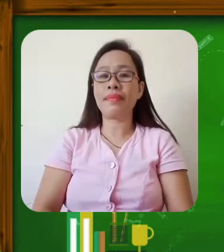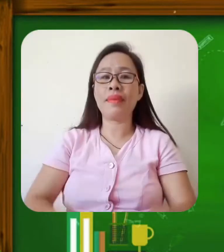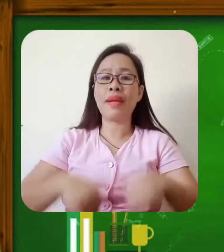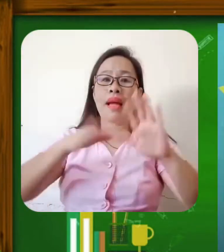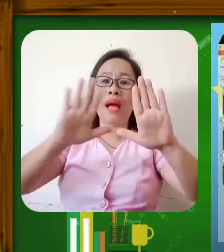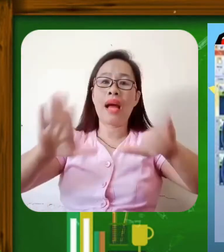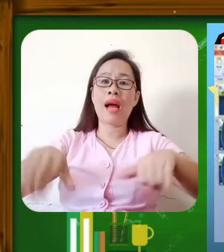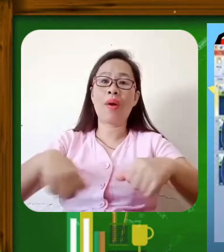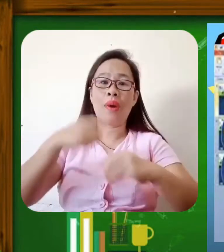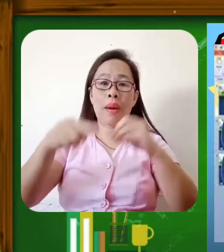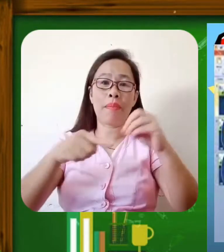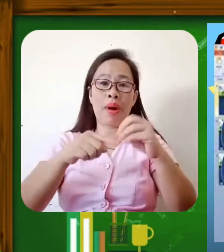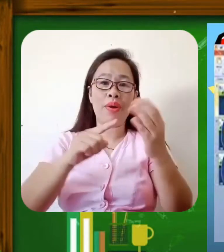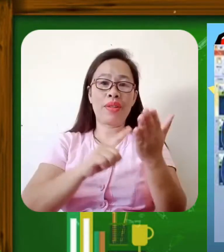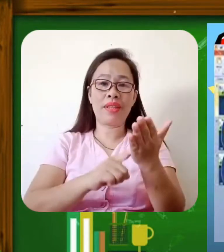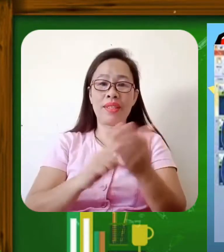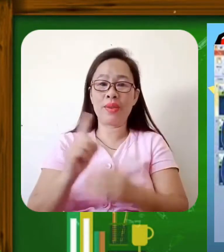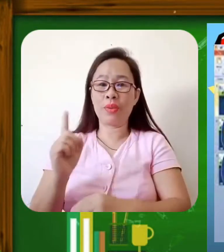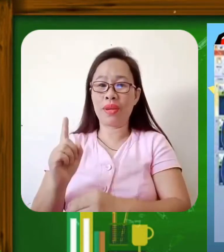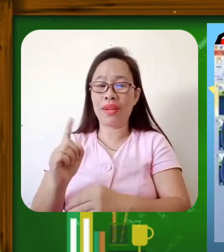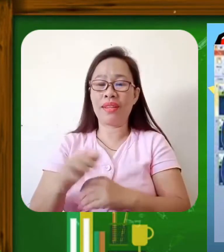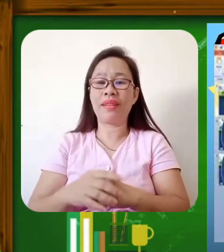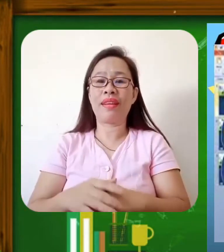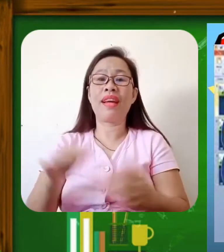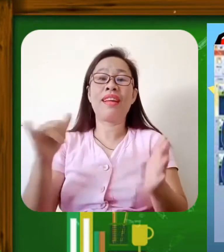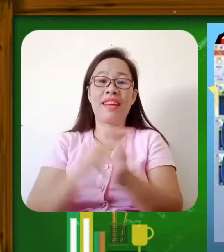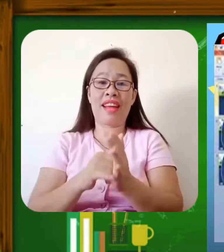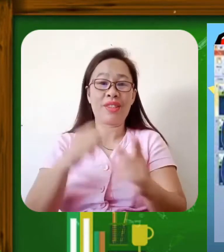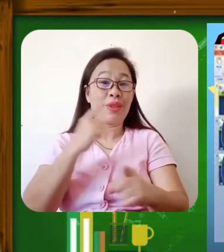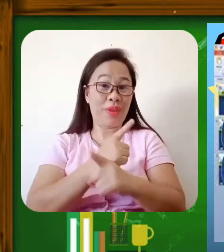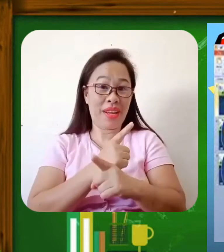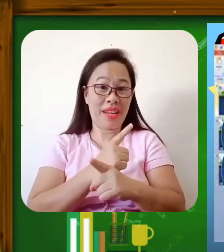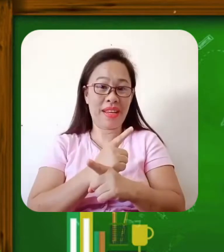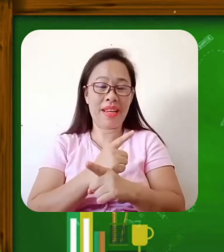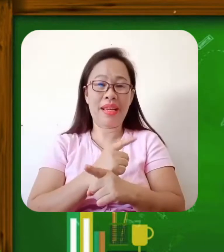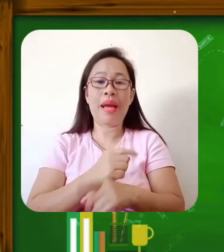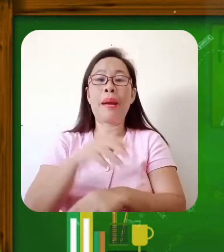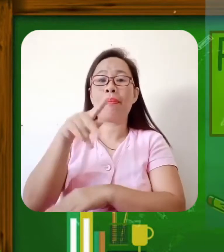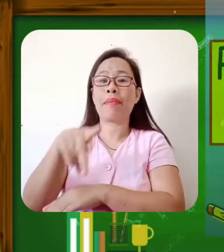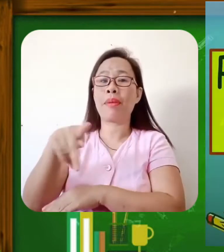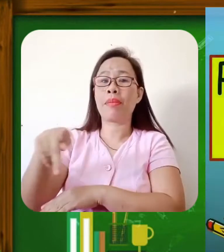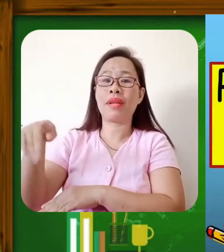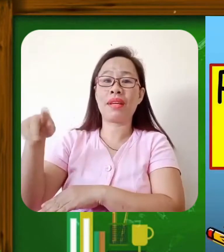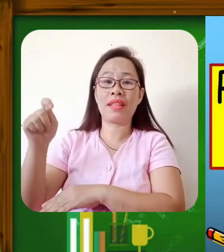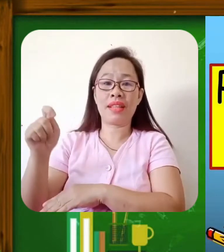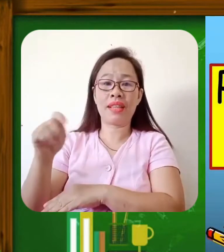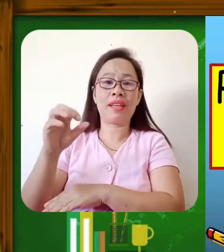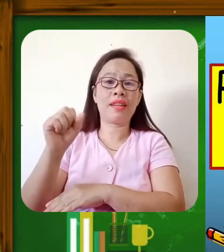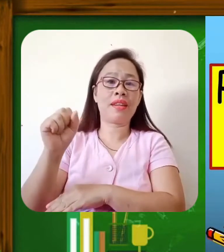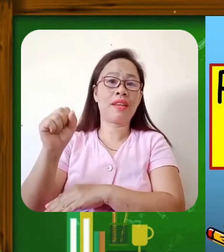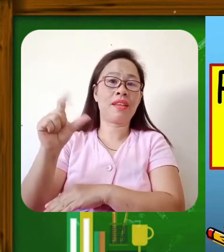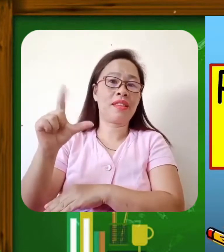How about this one? That's correct. A PowerPoint slide.